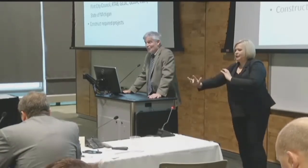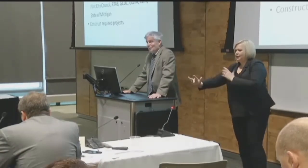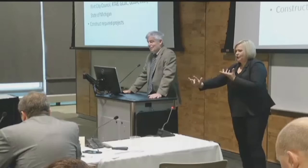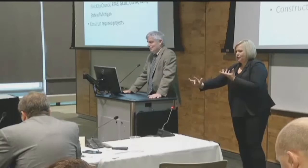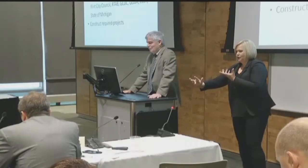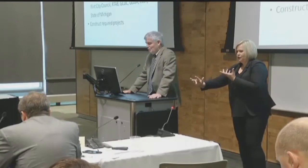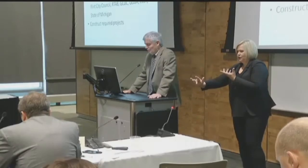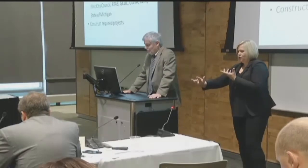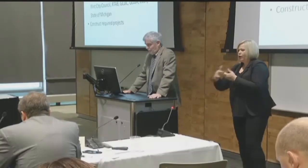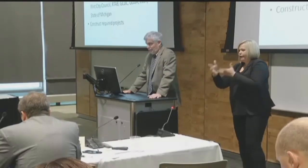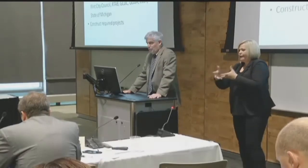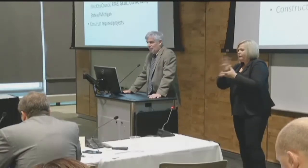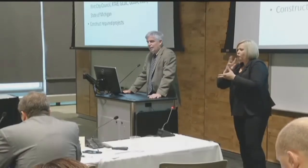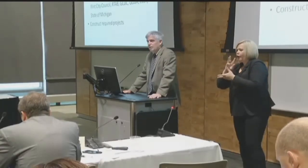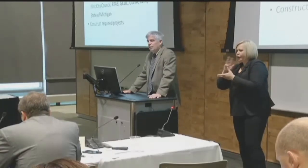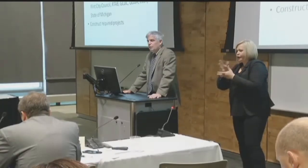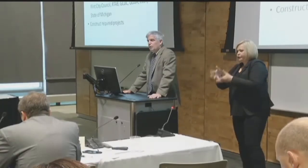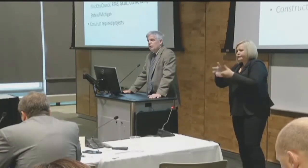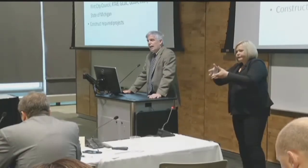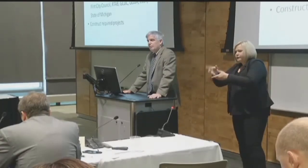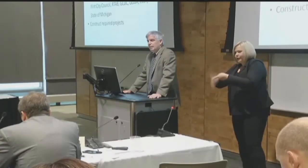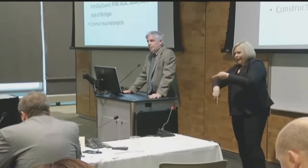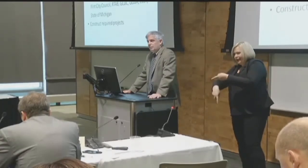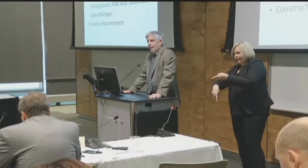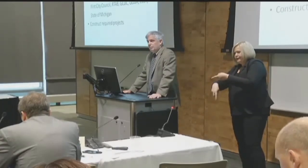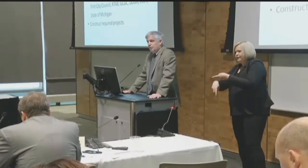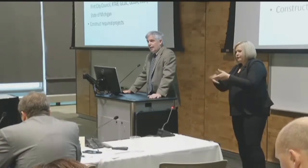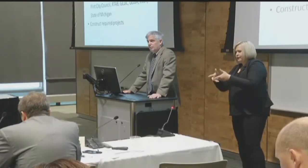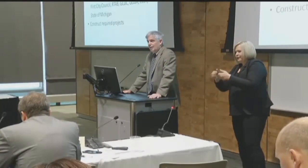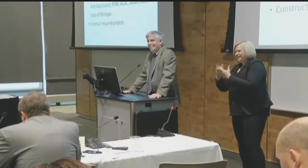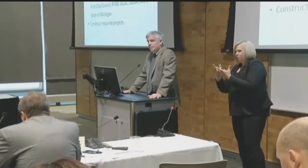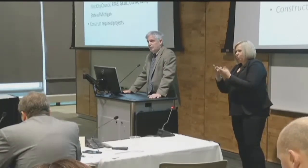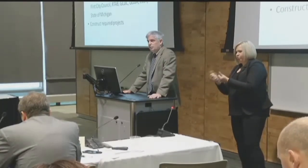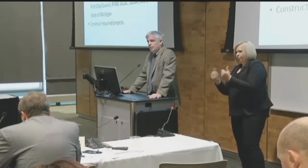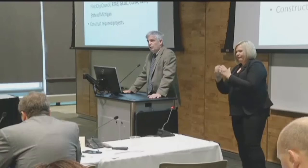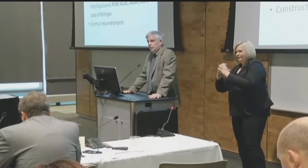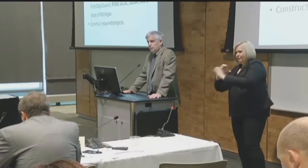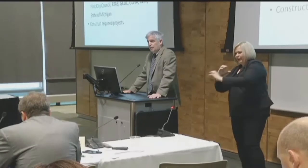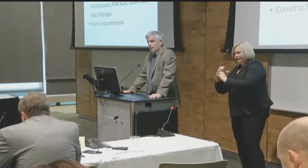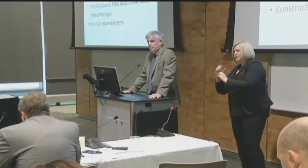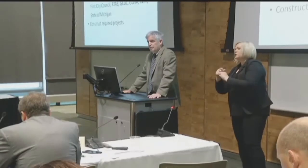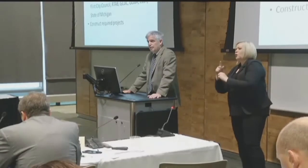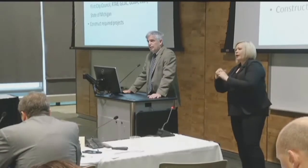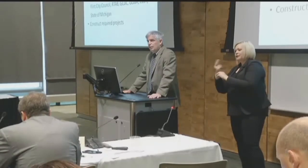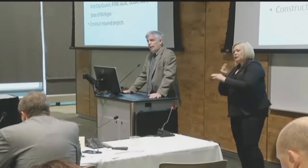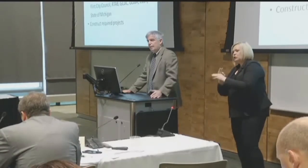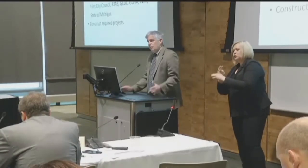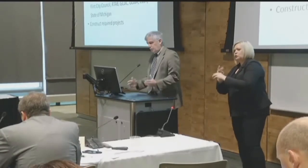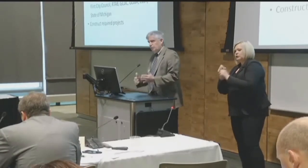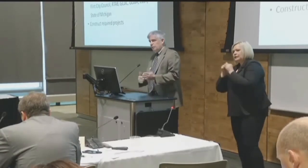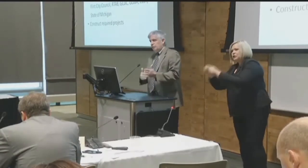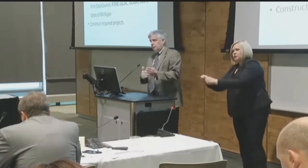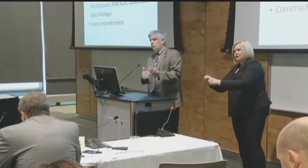will, will deteriorate over time. So we're going to have at least a 500,000 gallons a day continuously going through that pipe. And